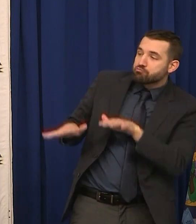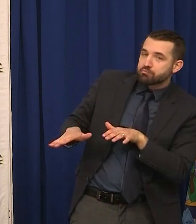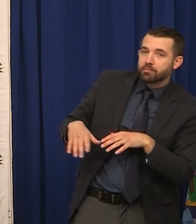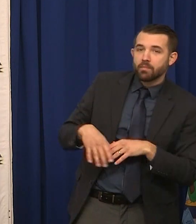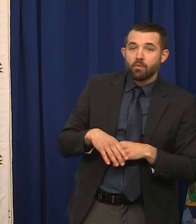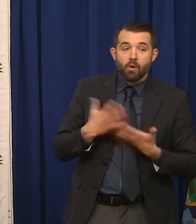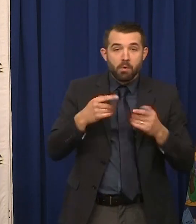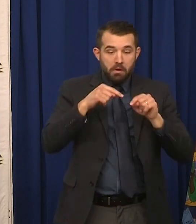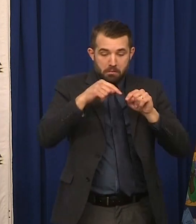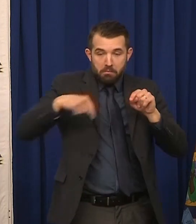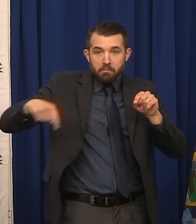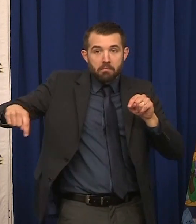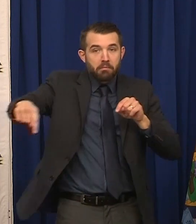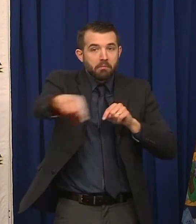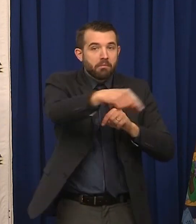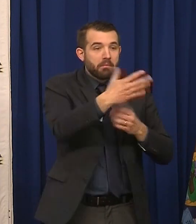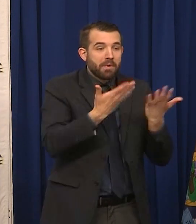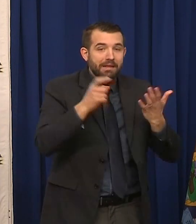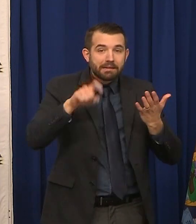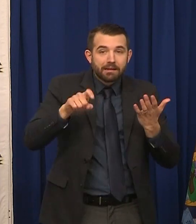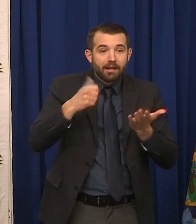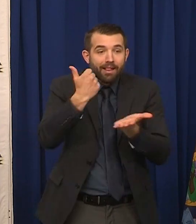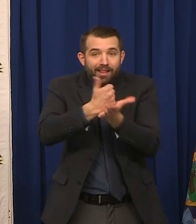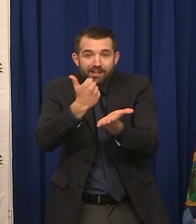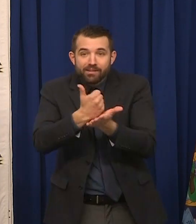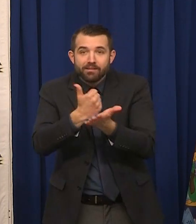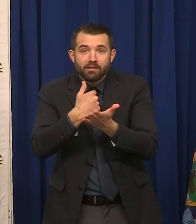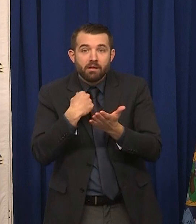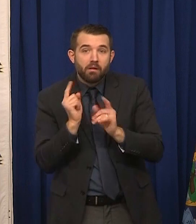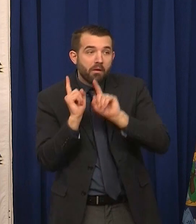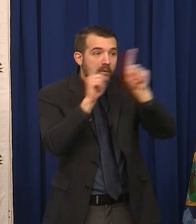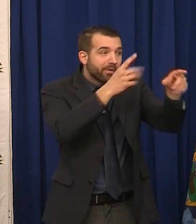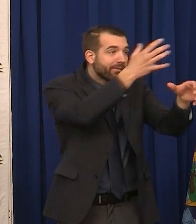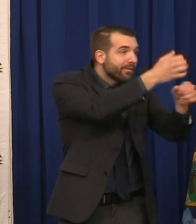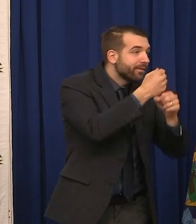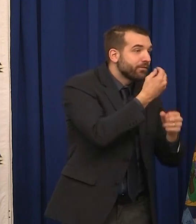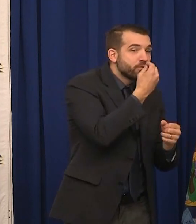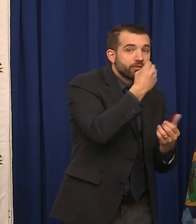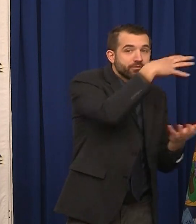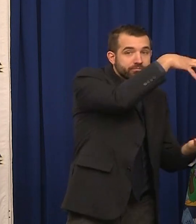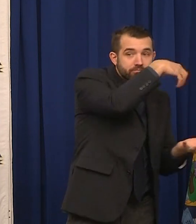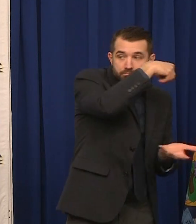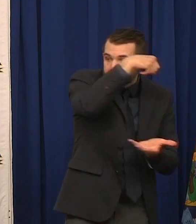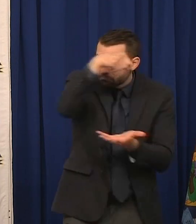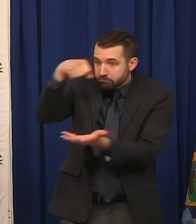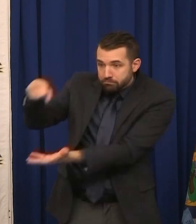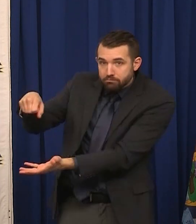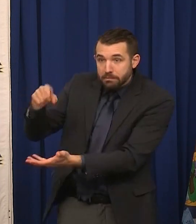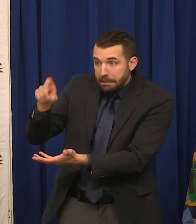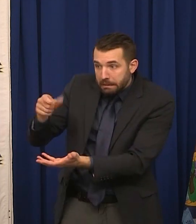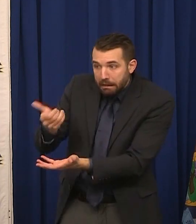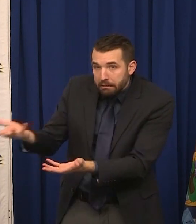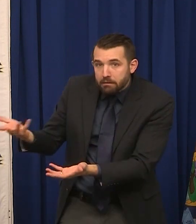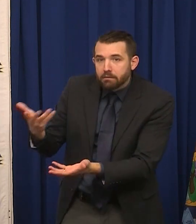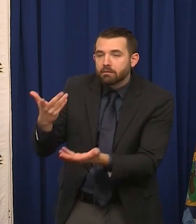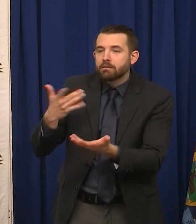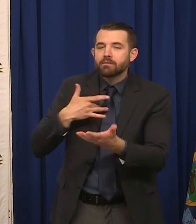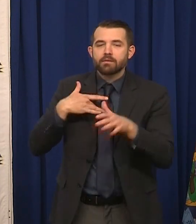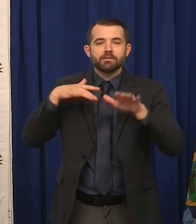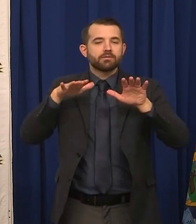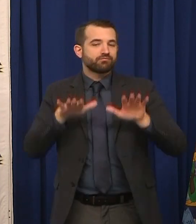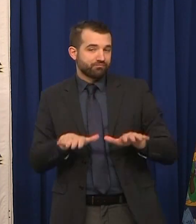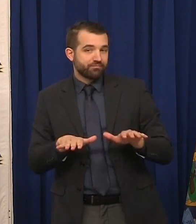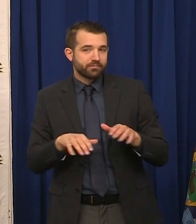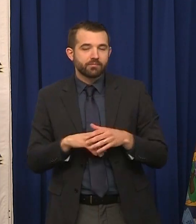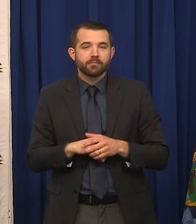community needs a dozen eggs if you're running to the market. Settled. I ask everyone to look